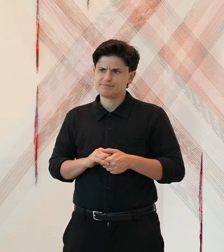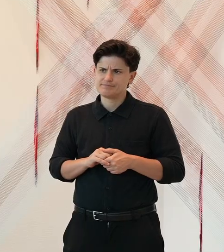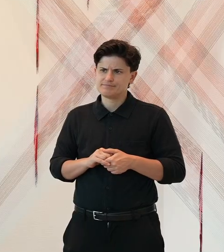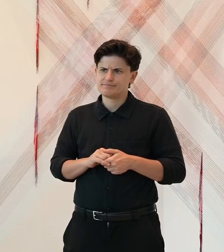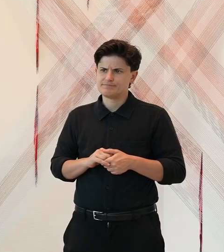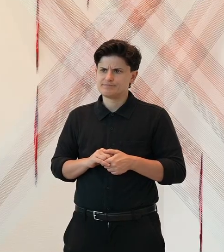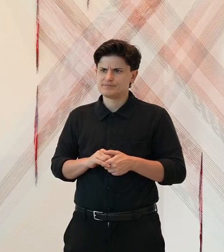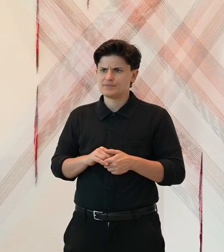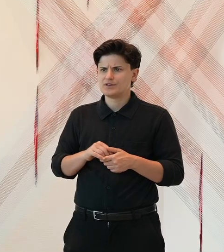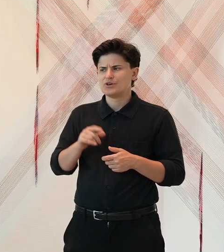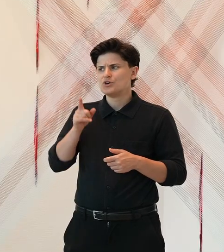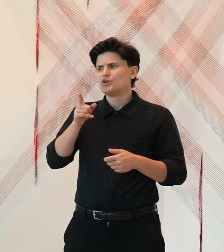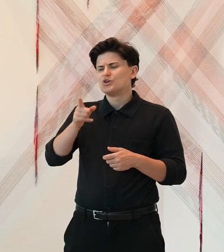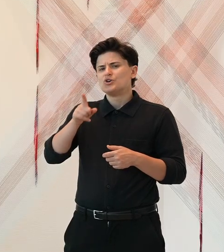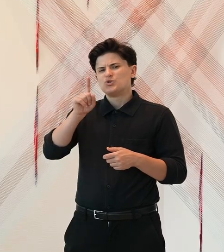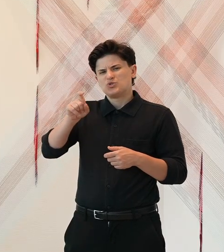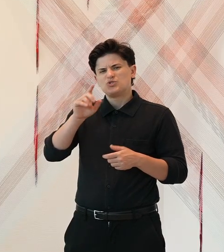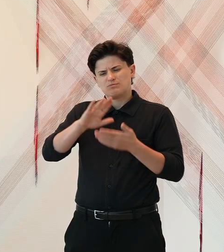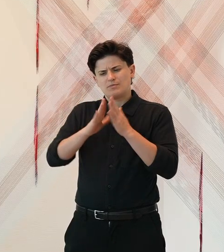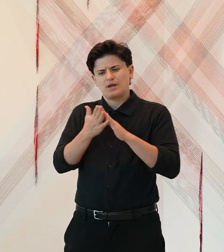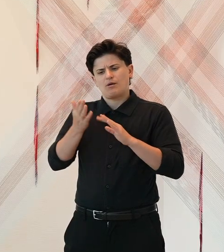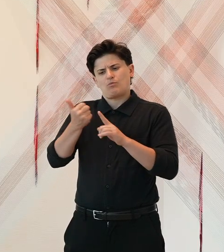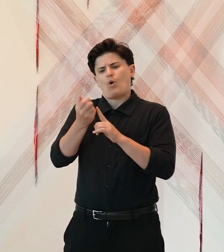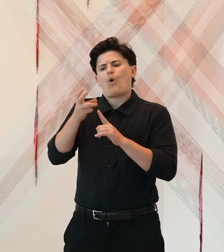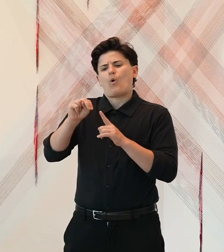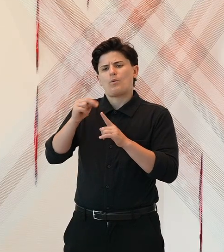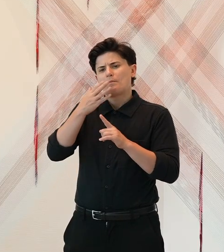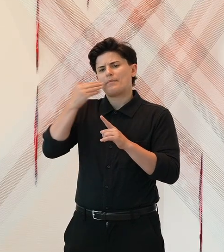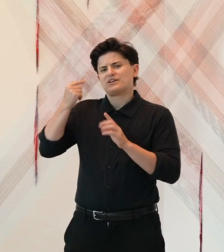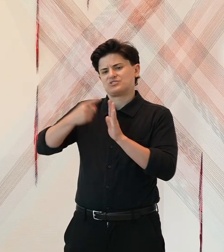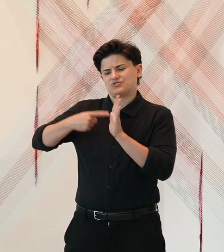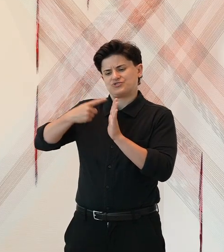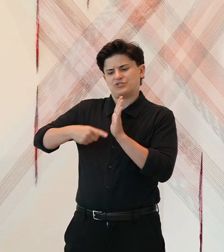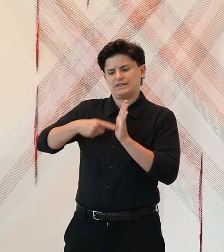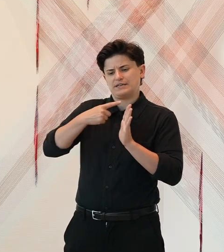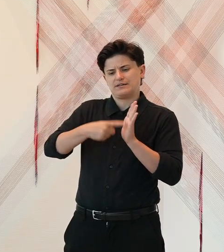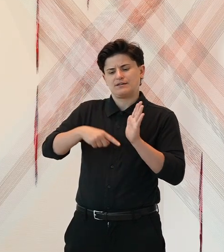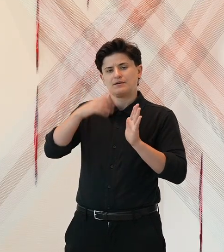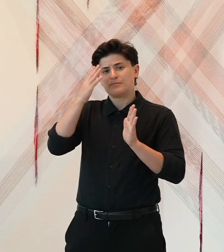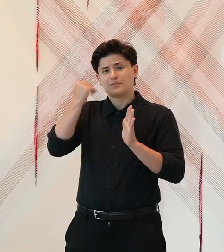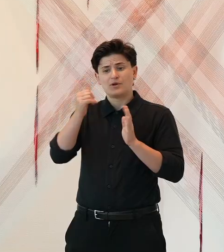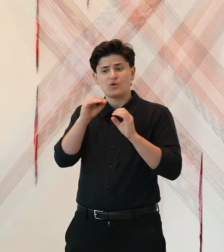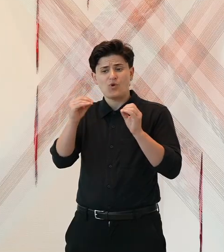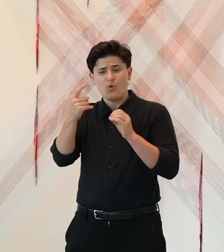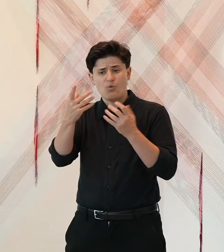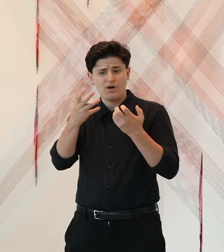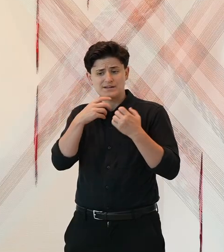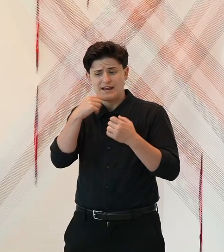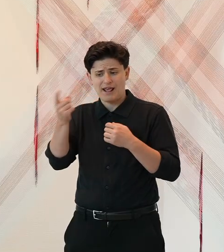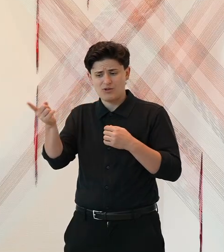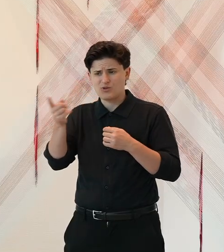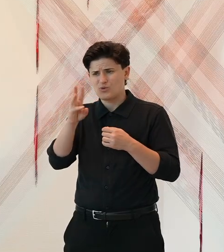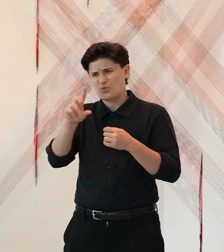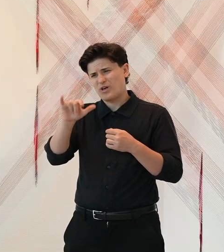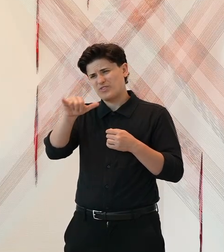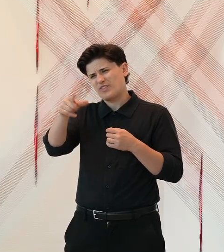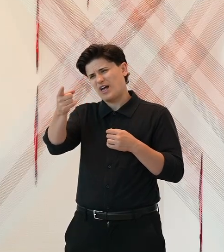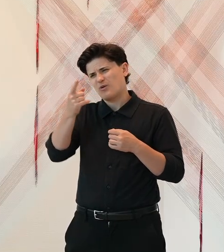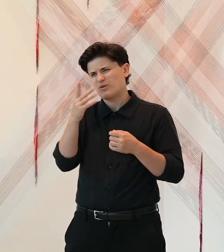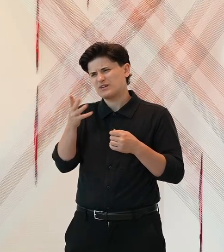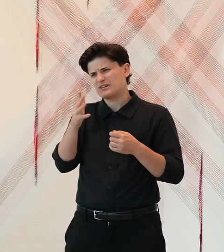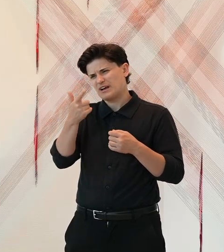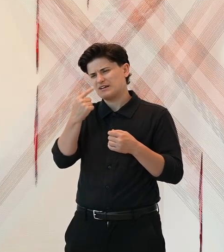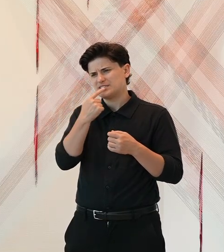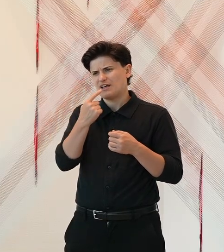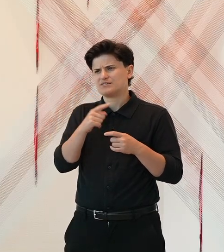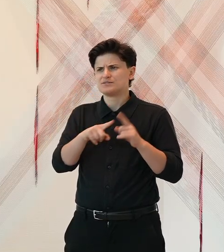you should be your own best critic, because like no one wants to tell you that, well, that kind of sucks, but